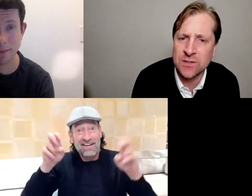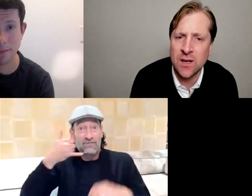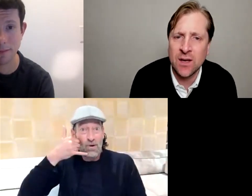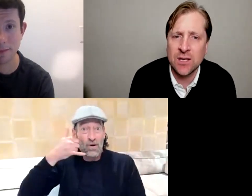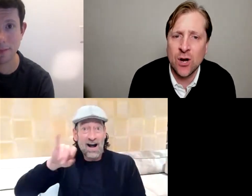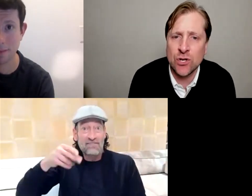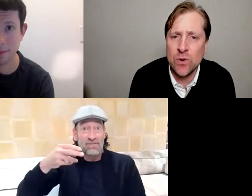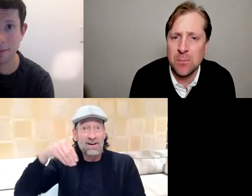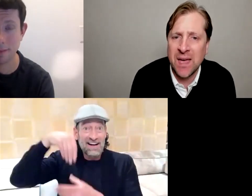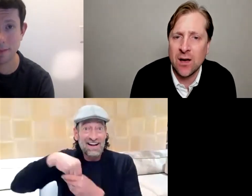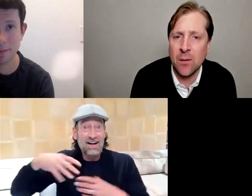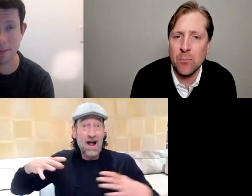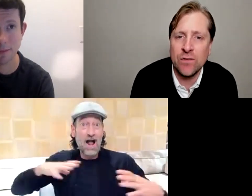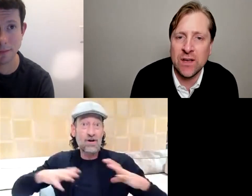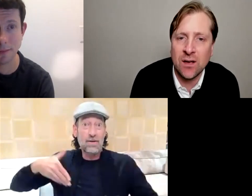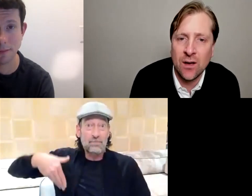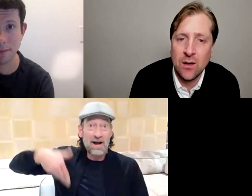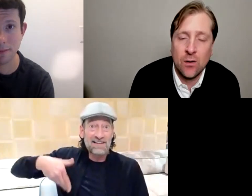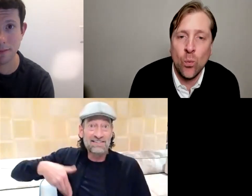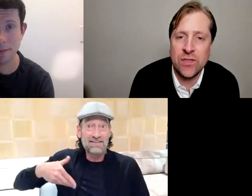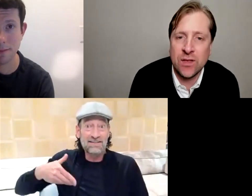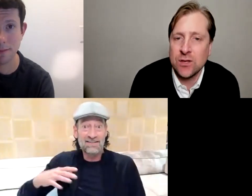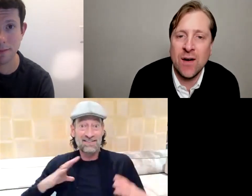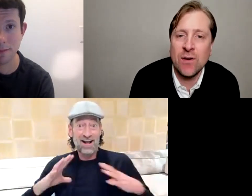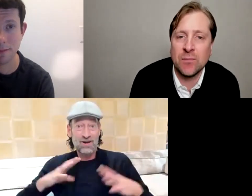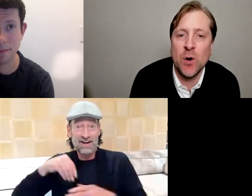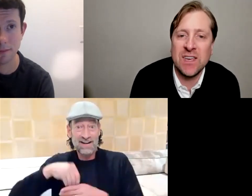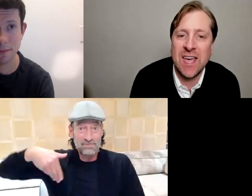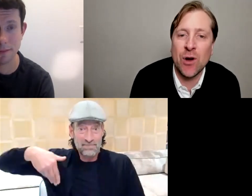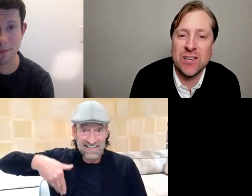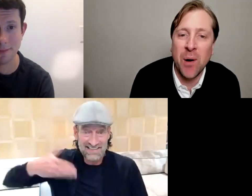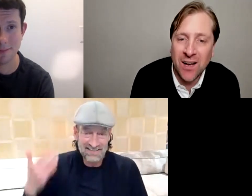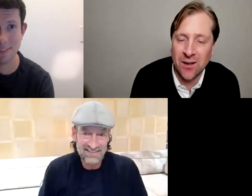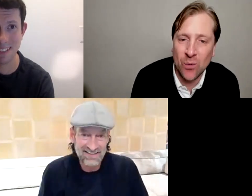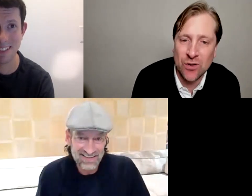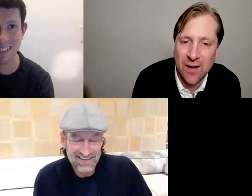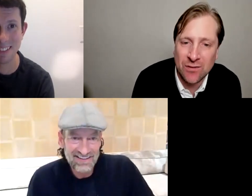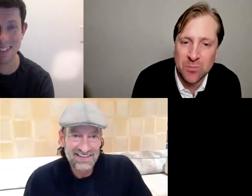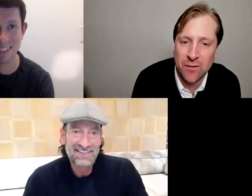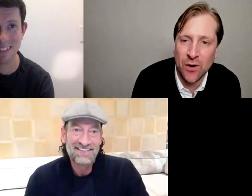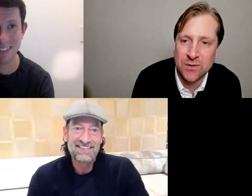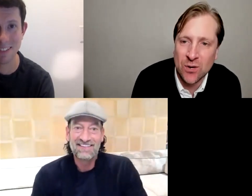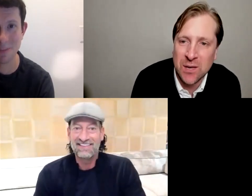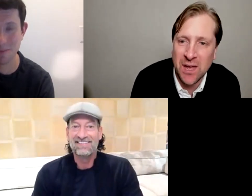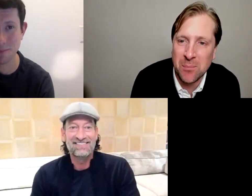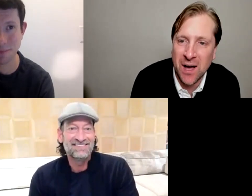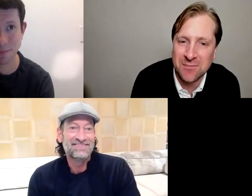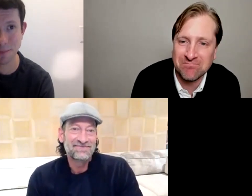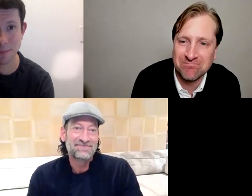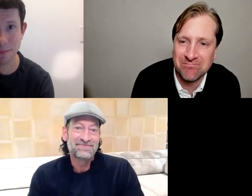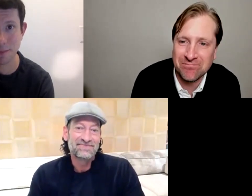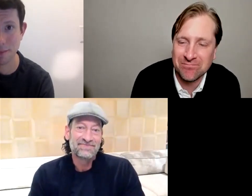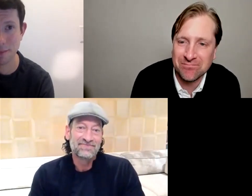smartphones, you know, you can make a movie you have a movie camera in your pocket when you have a smartphone. So keep that in